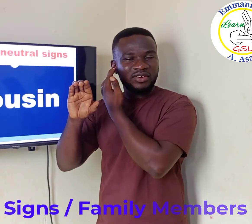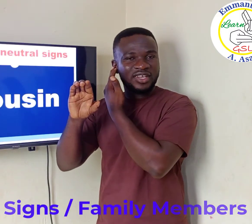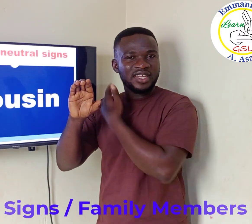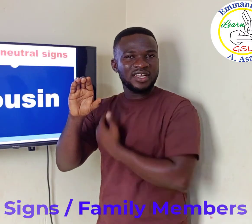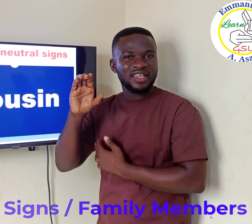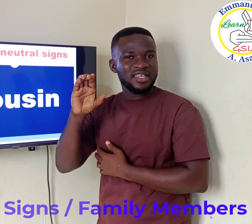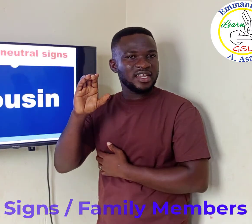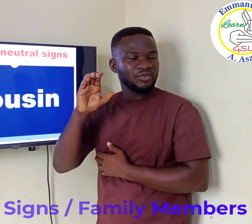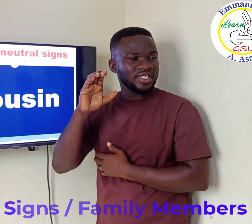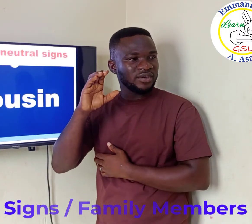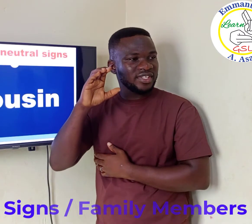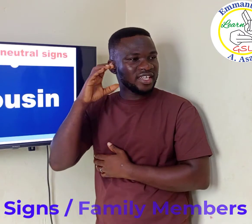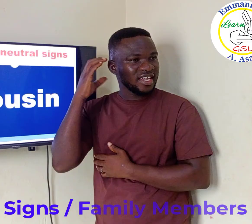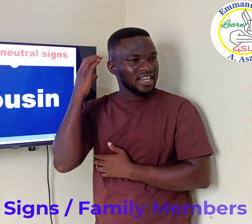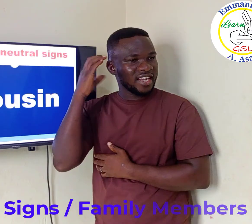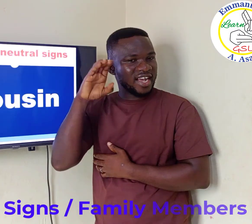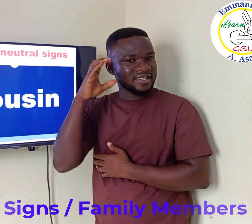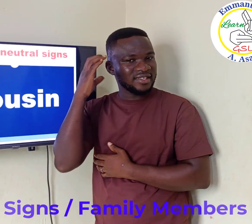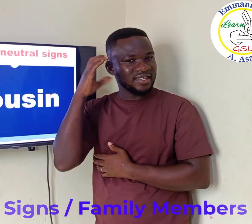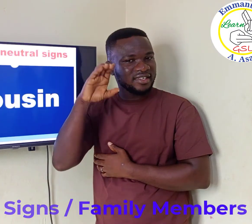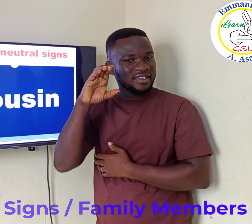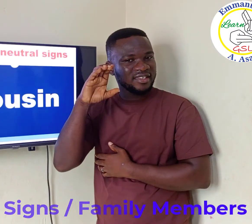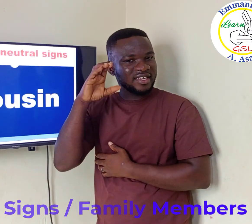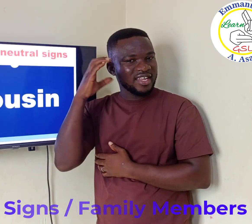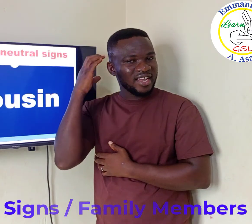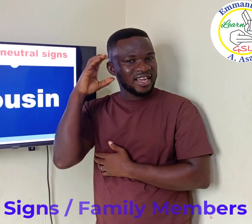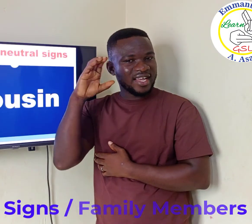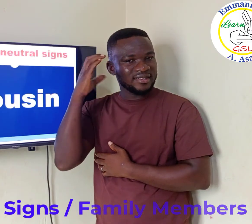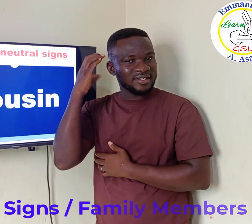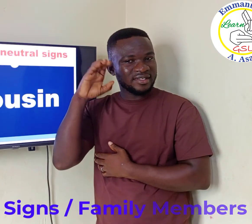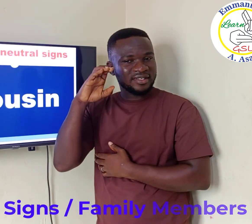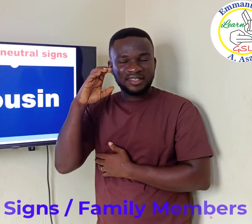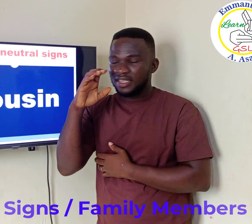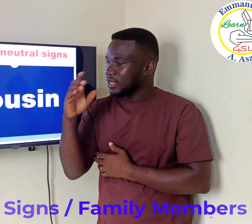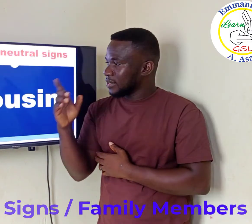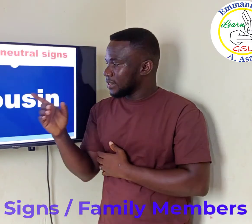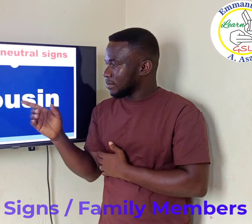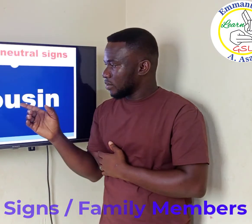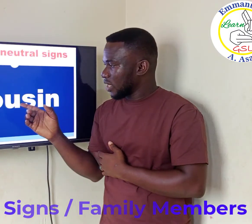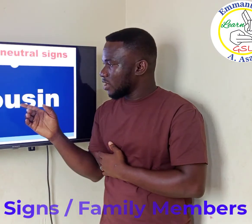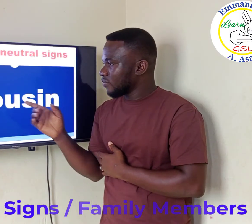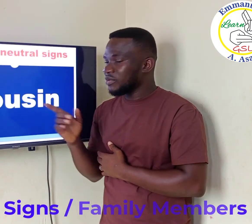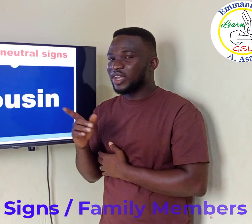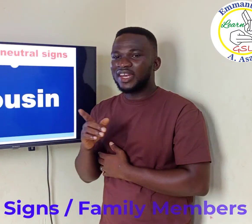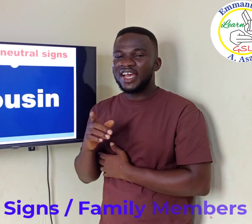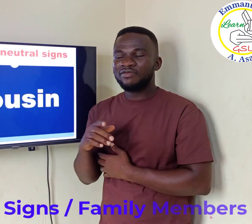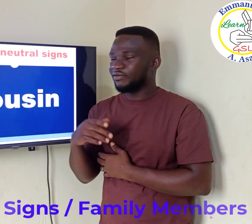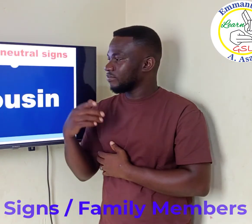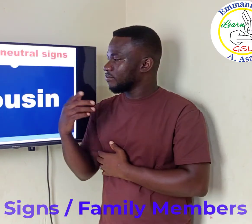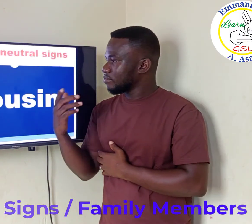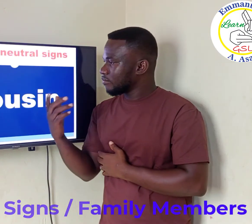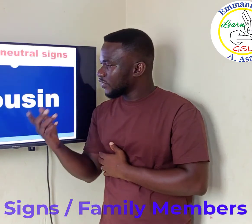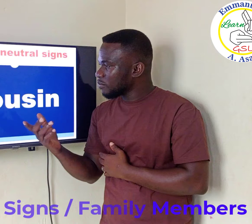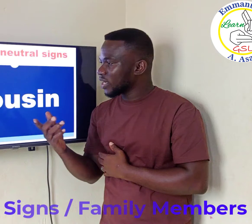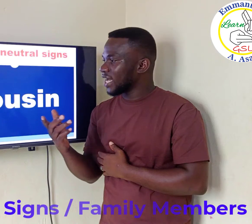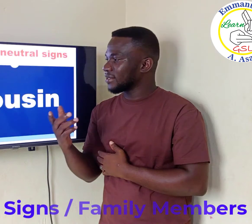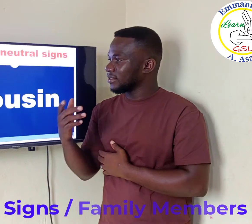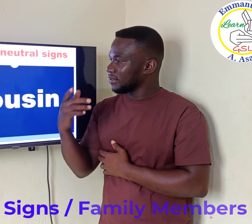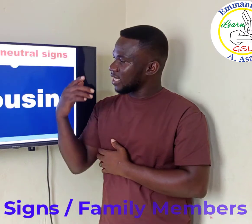around the ear region, you say cousin, cousin. However, we can have female cousins and